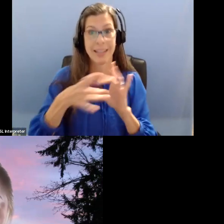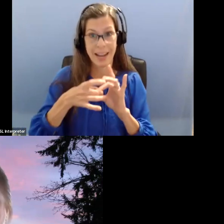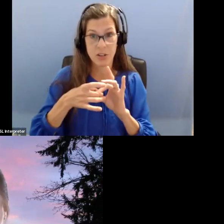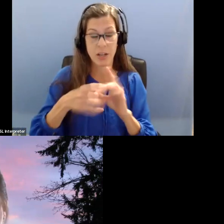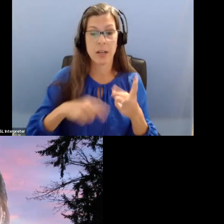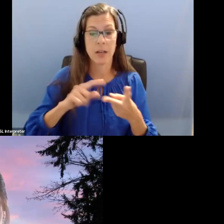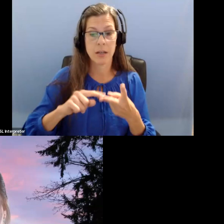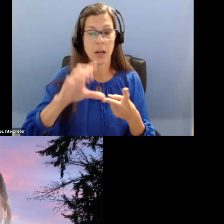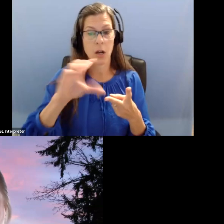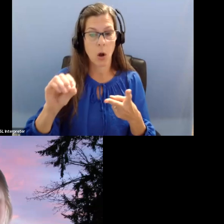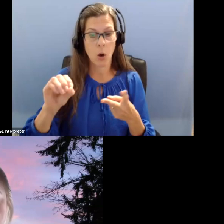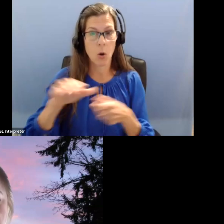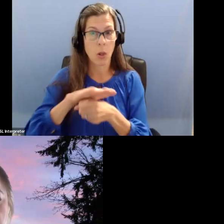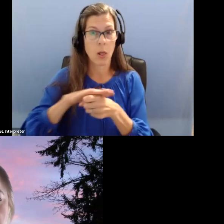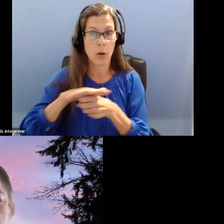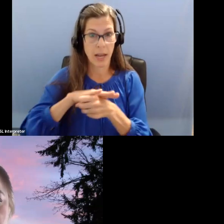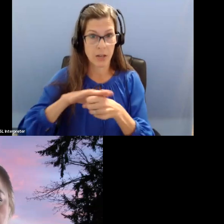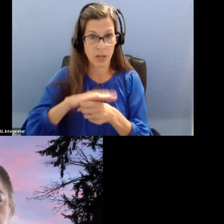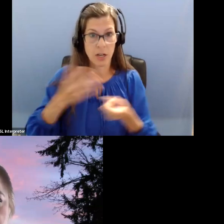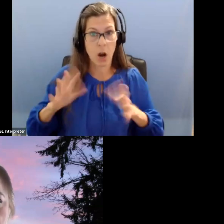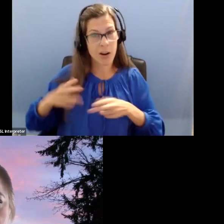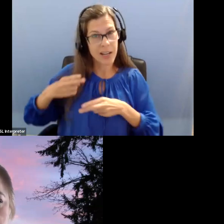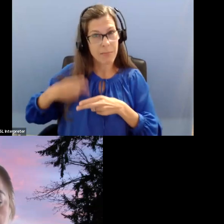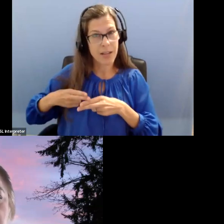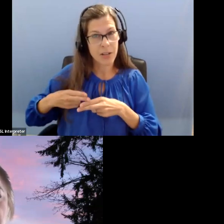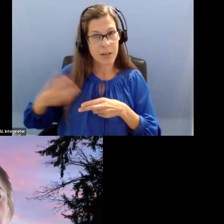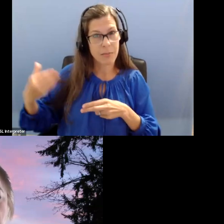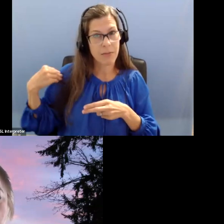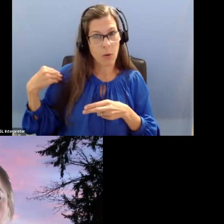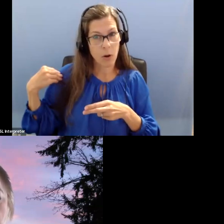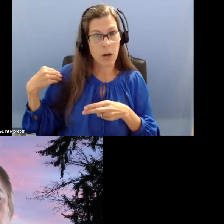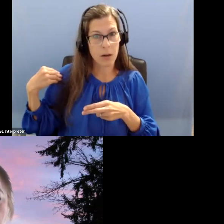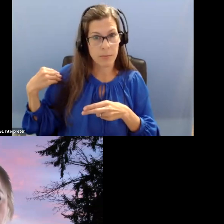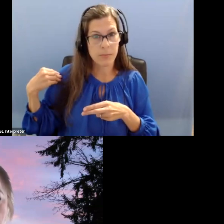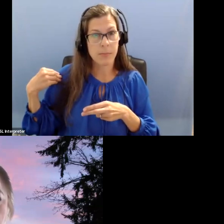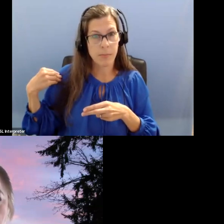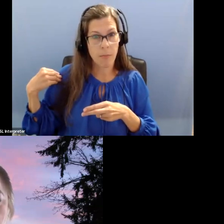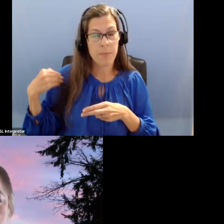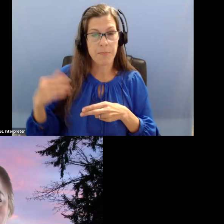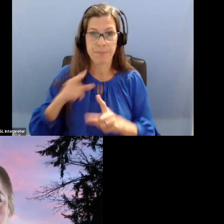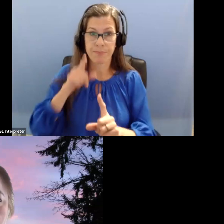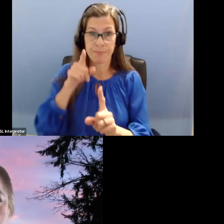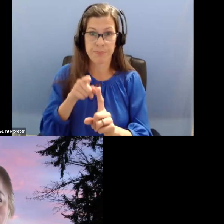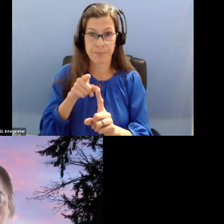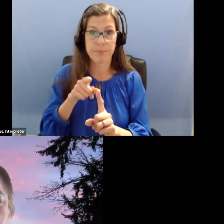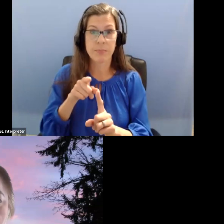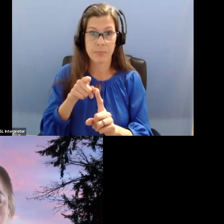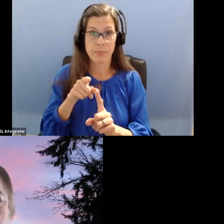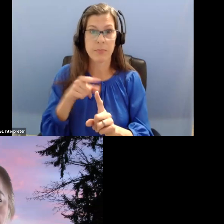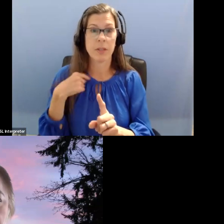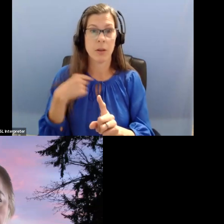co-location that was already mentioned before, but really making sure